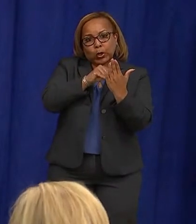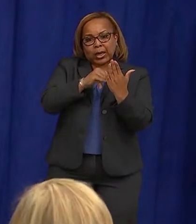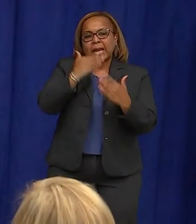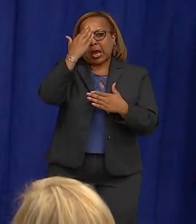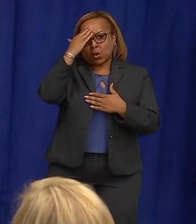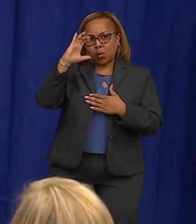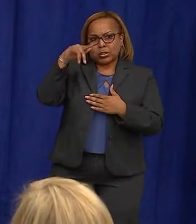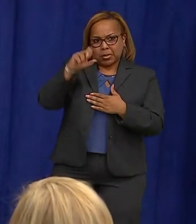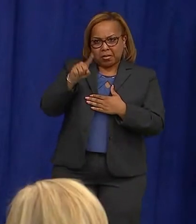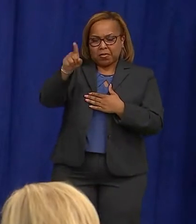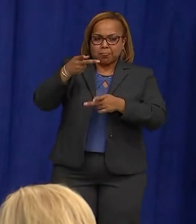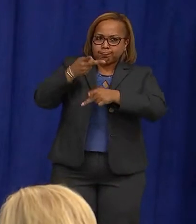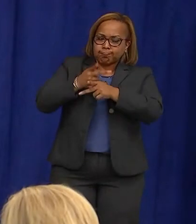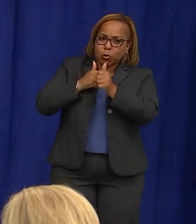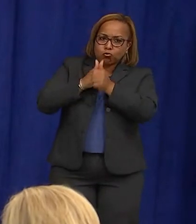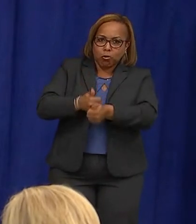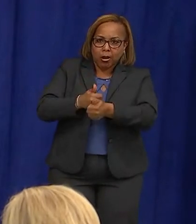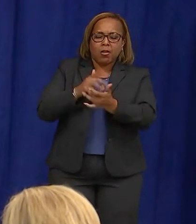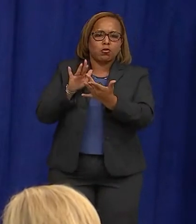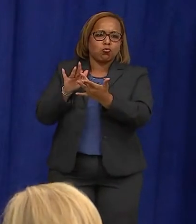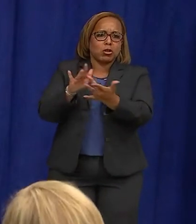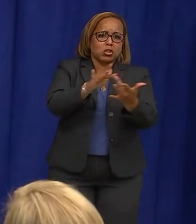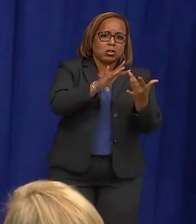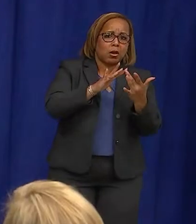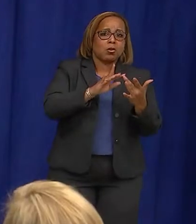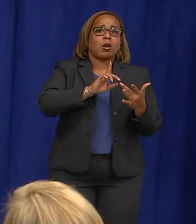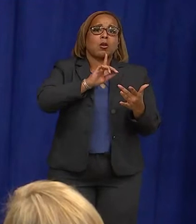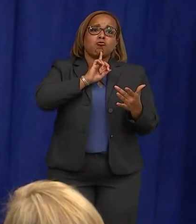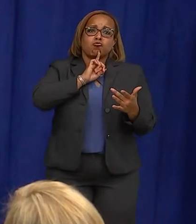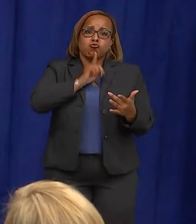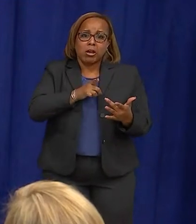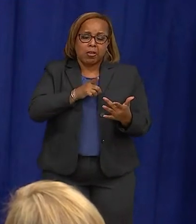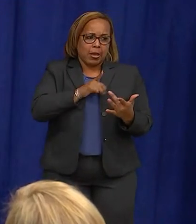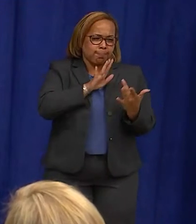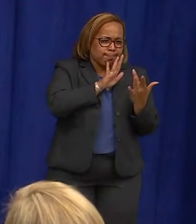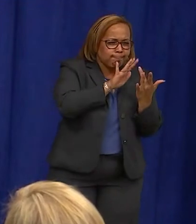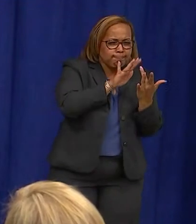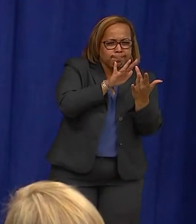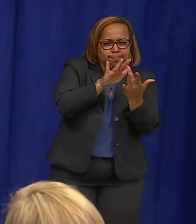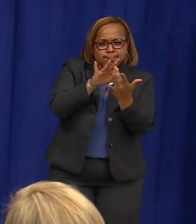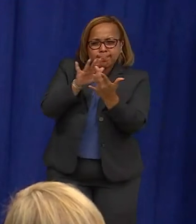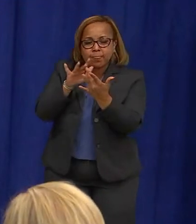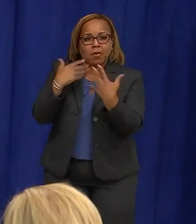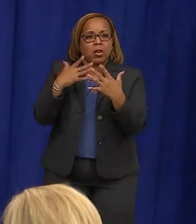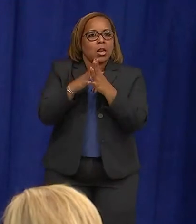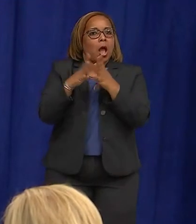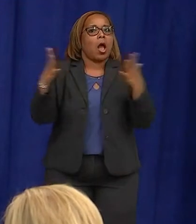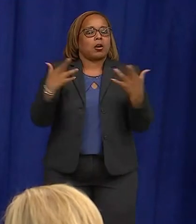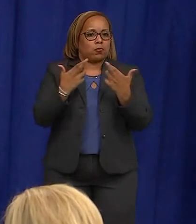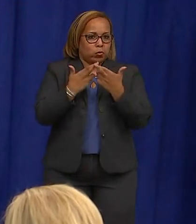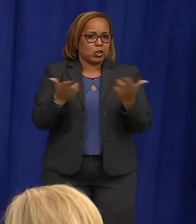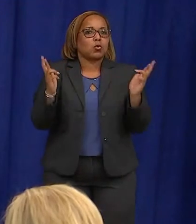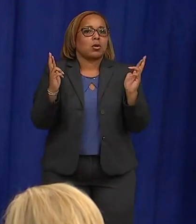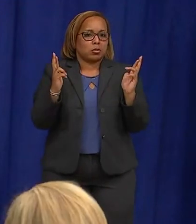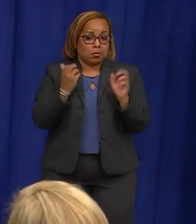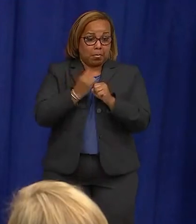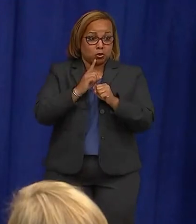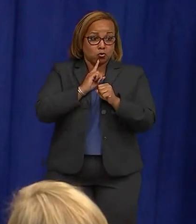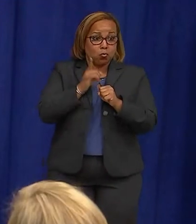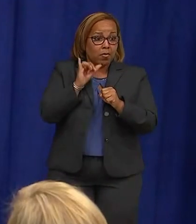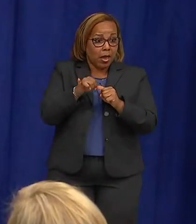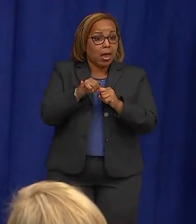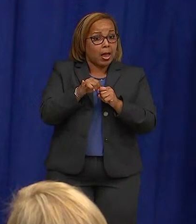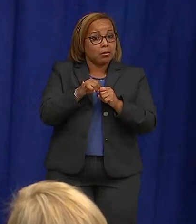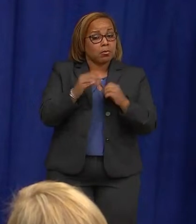that CPS is on track and are reaching out and leaving really no stone unturned. They've activated a lot of resources to make